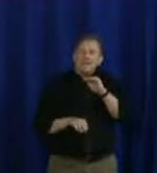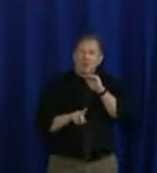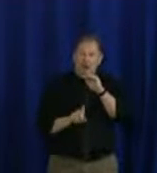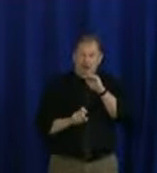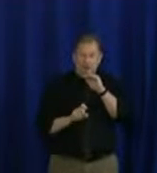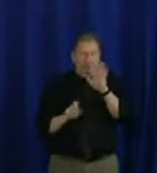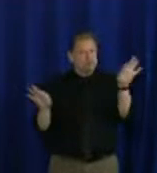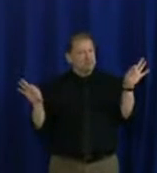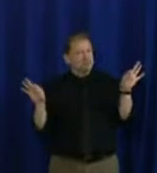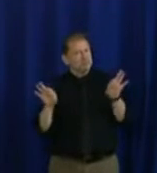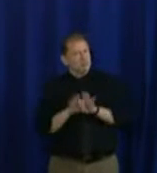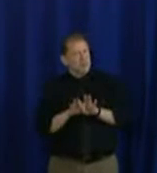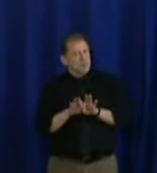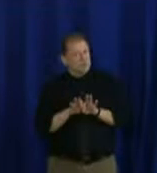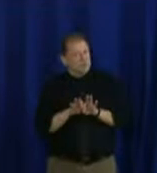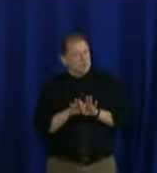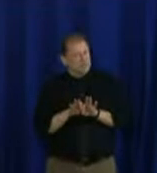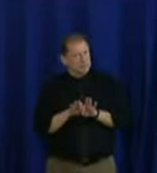backwards.